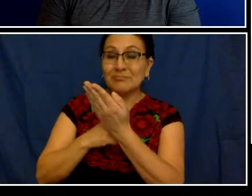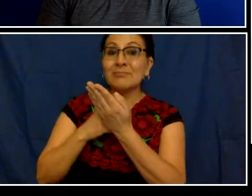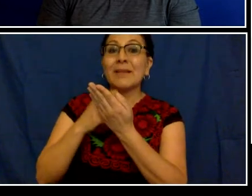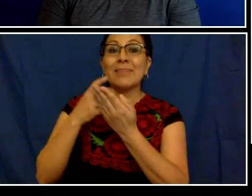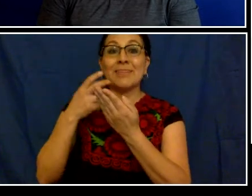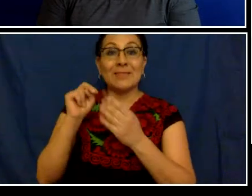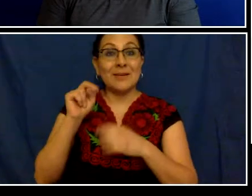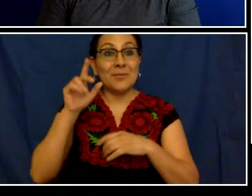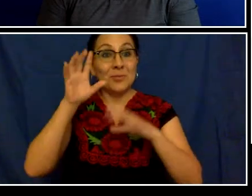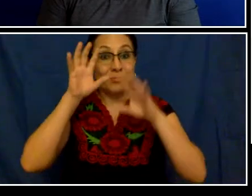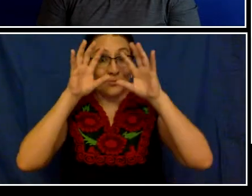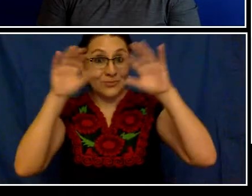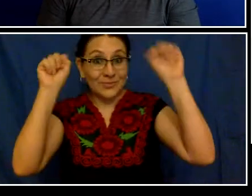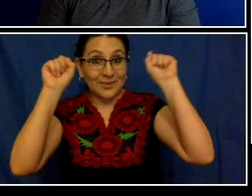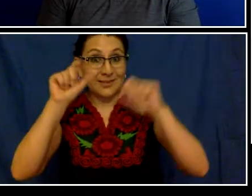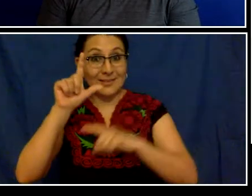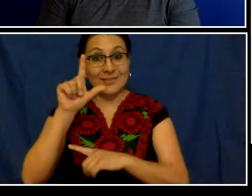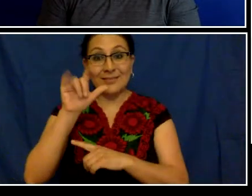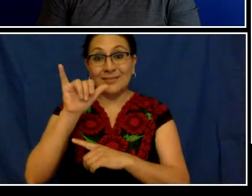Law